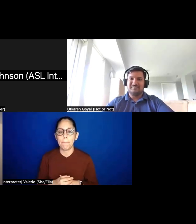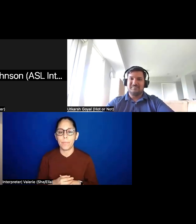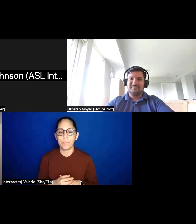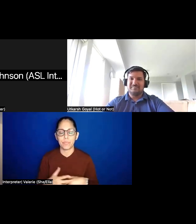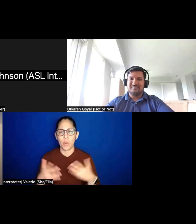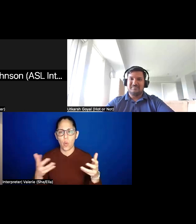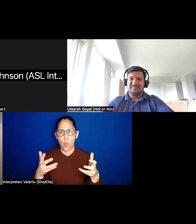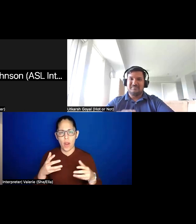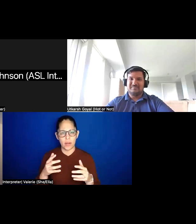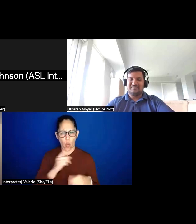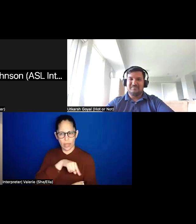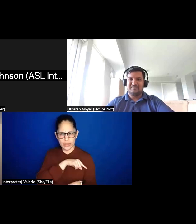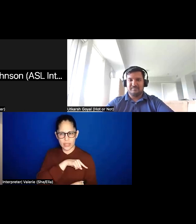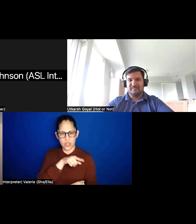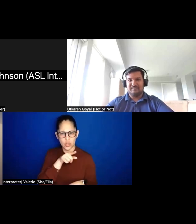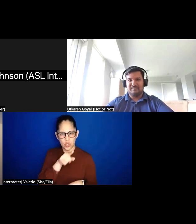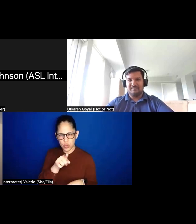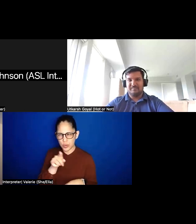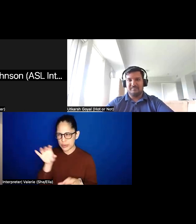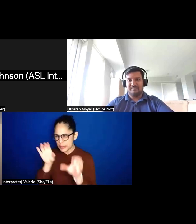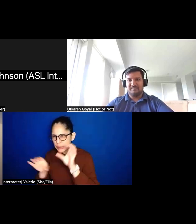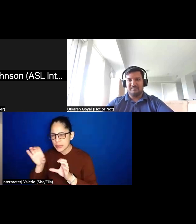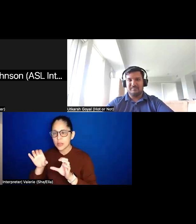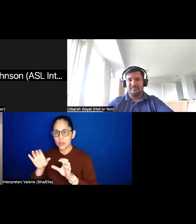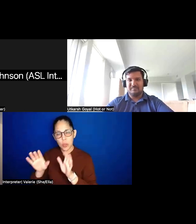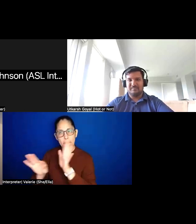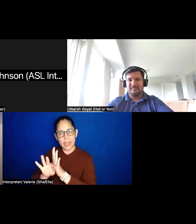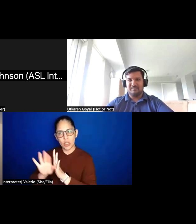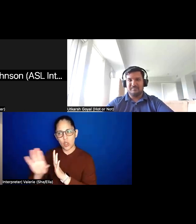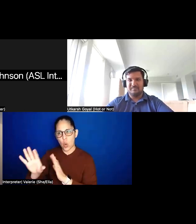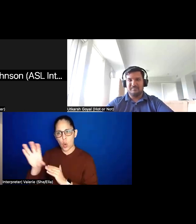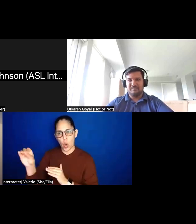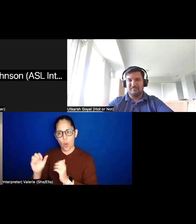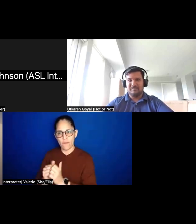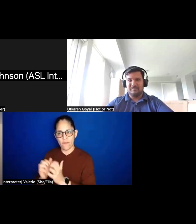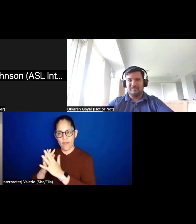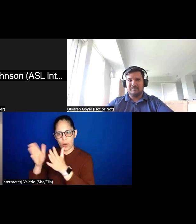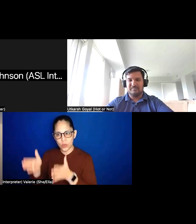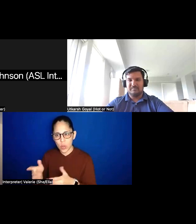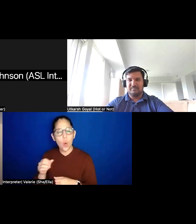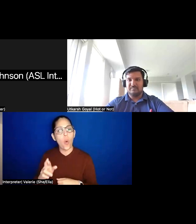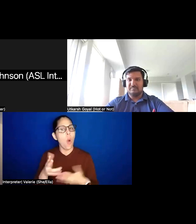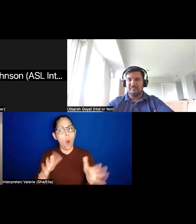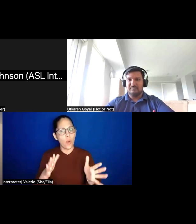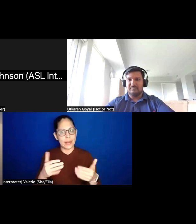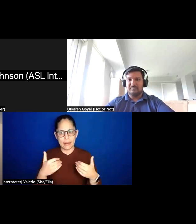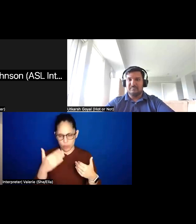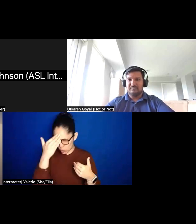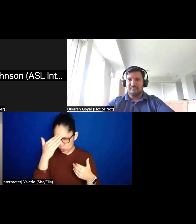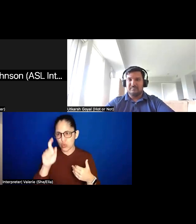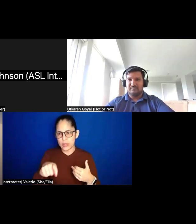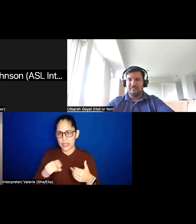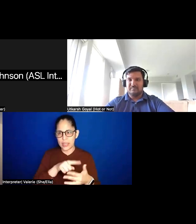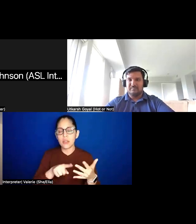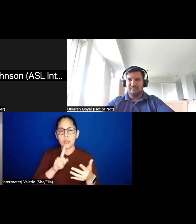your co-founders? Did you look for co-founders, and how did these qualities help in shaping your startup's vision in the blockchain space?